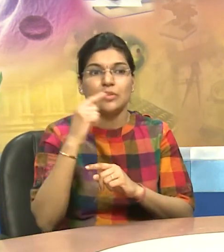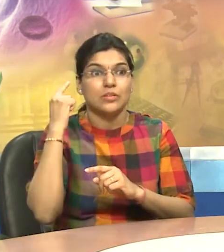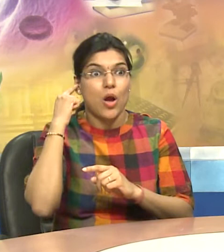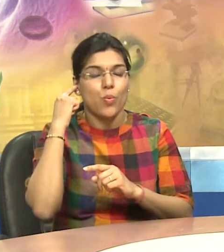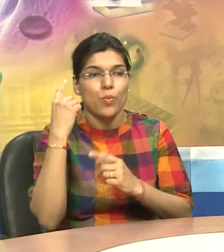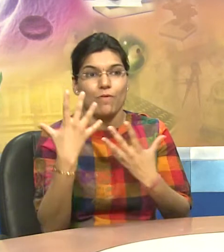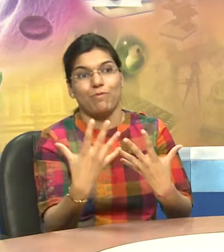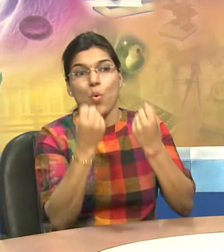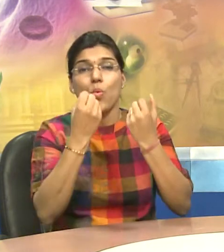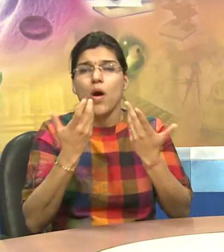Scientifically,